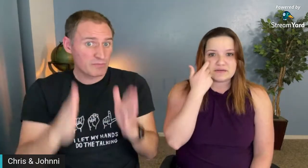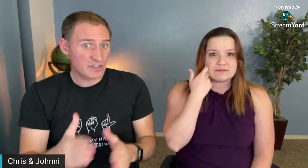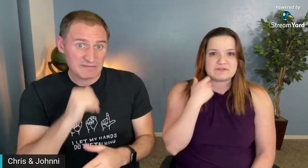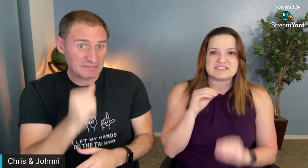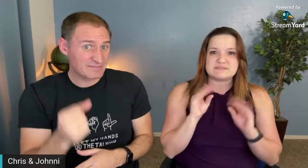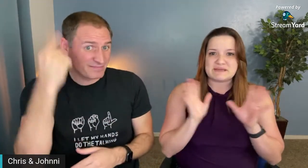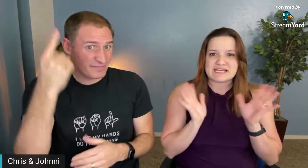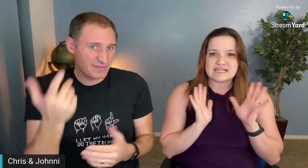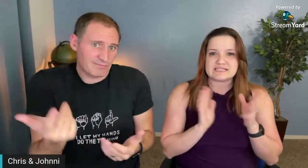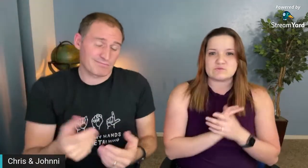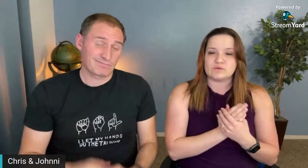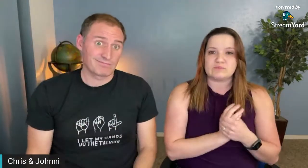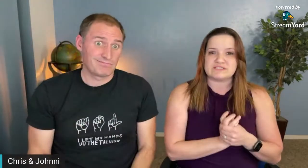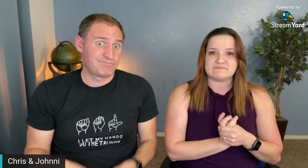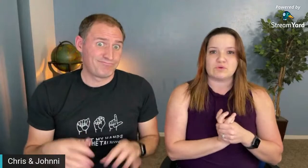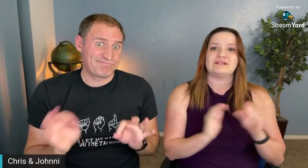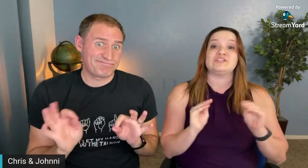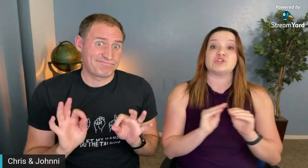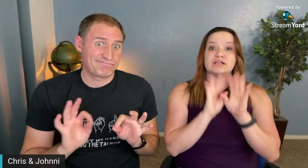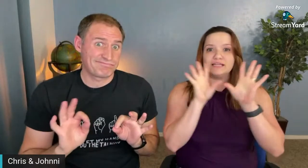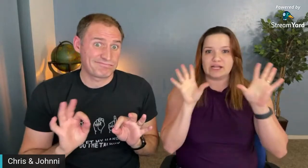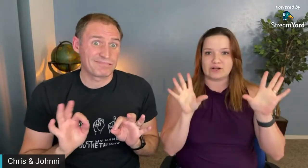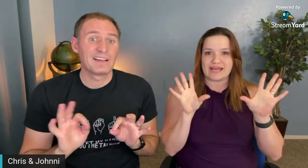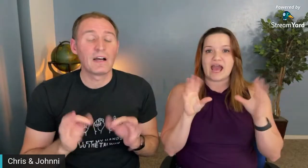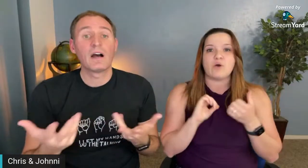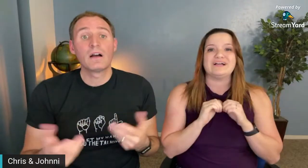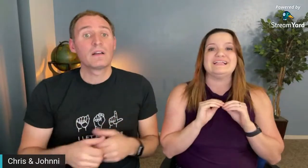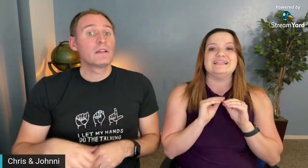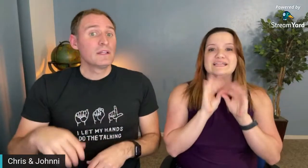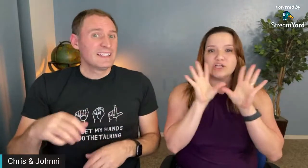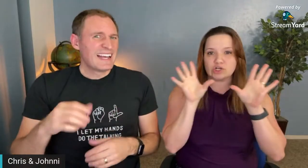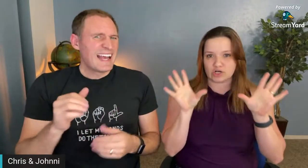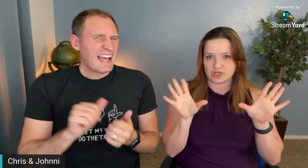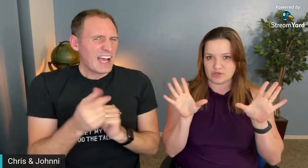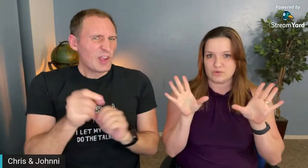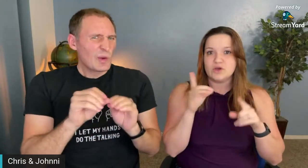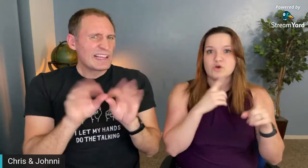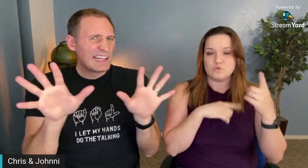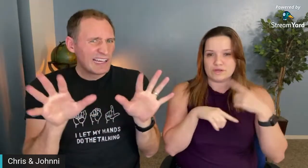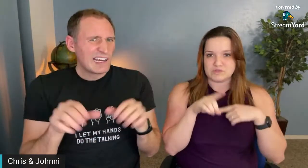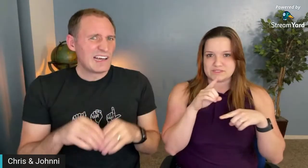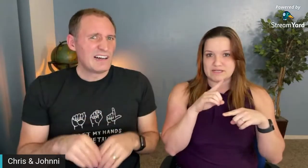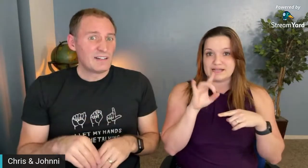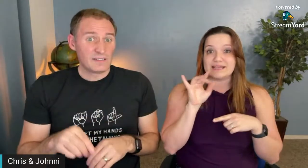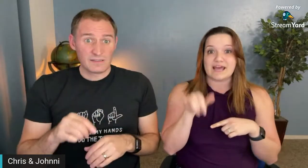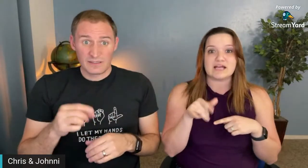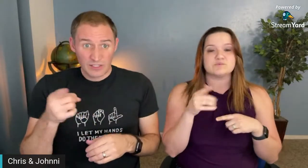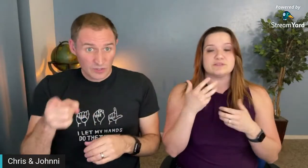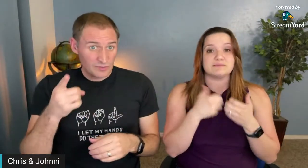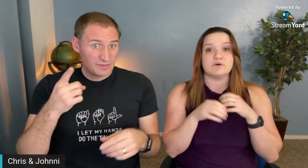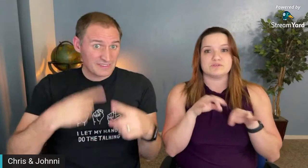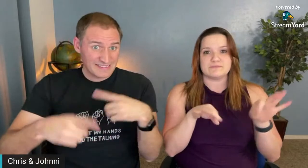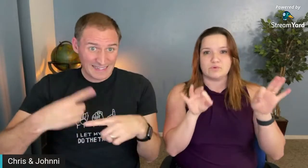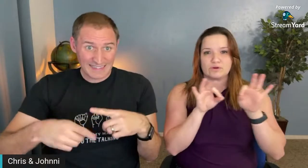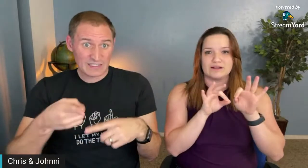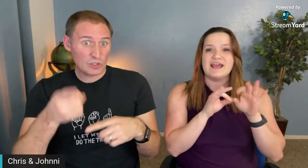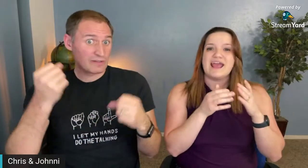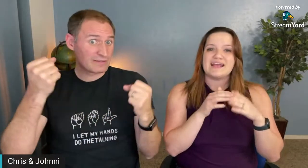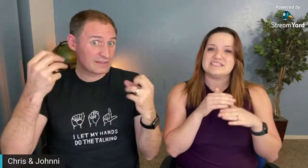people speed isn't really what's important. It's your clarity. How clear are you when you sign? That's what's the most important. And